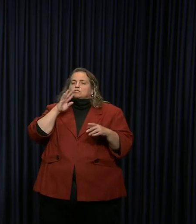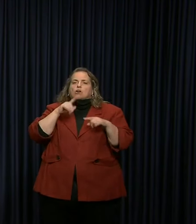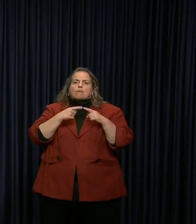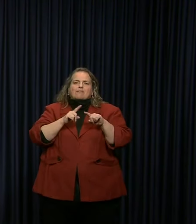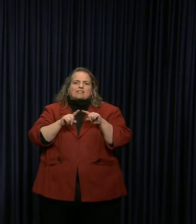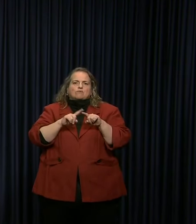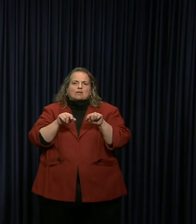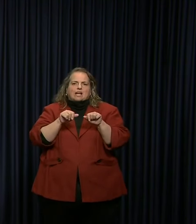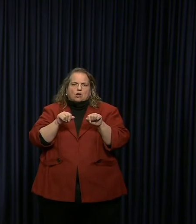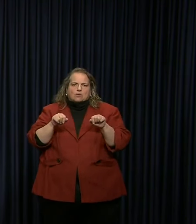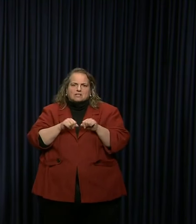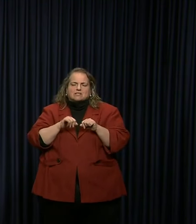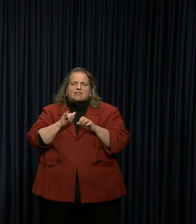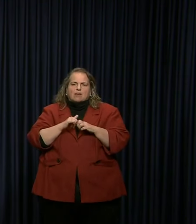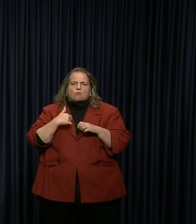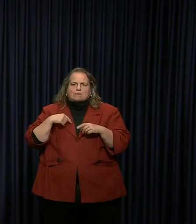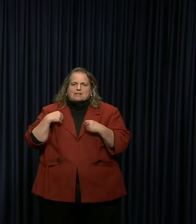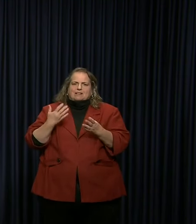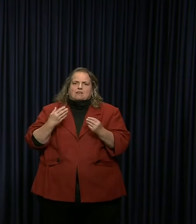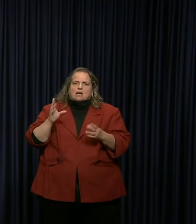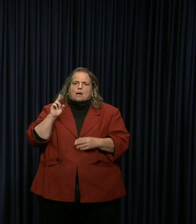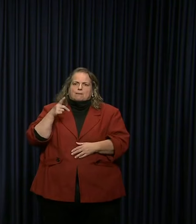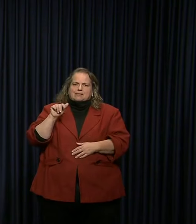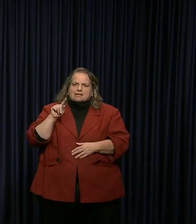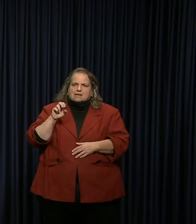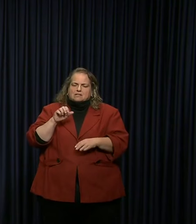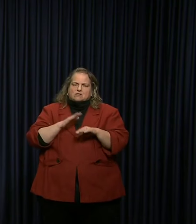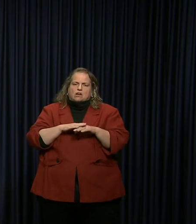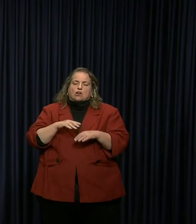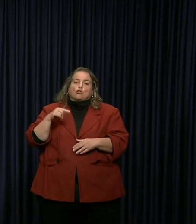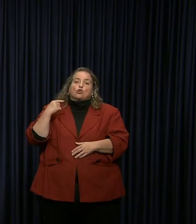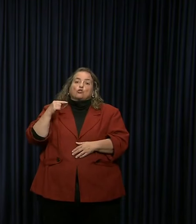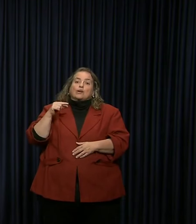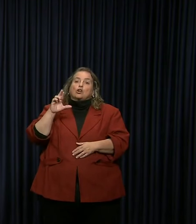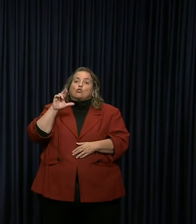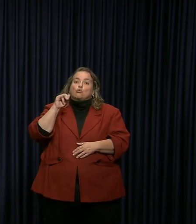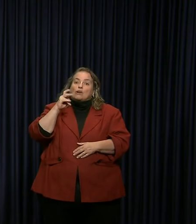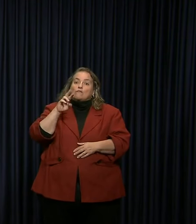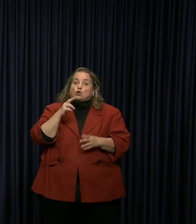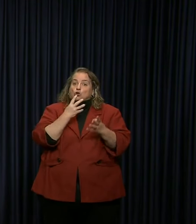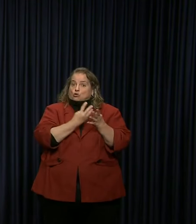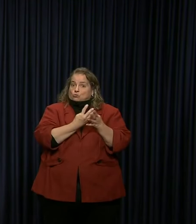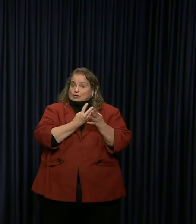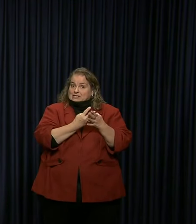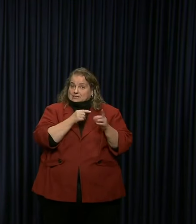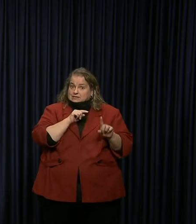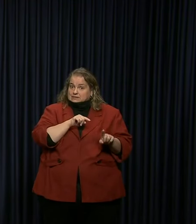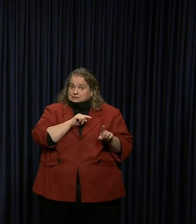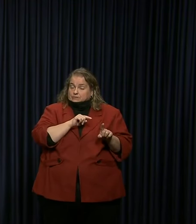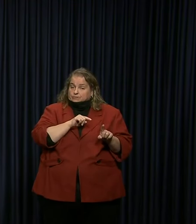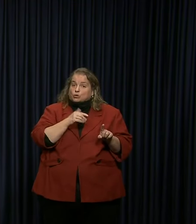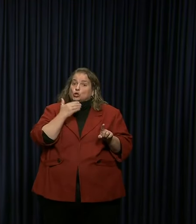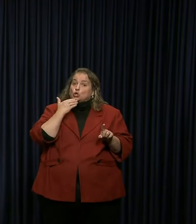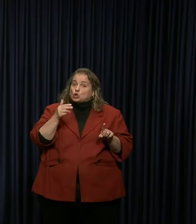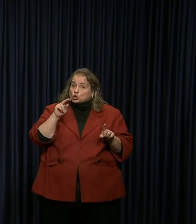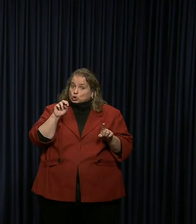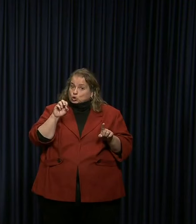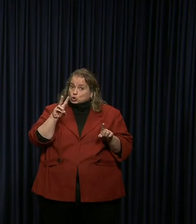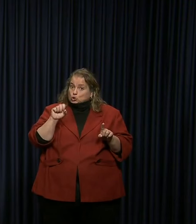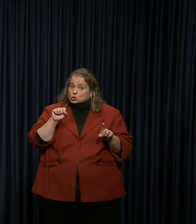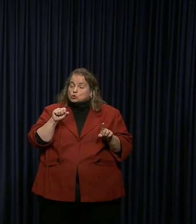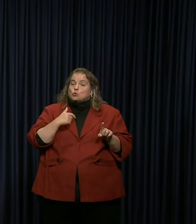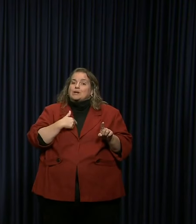areas that we have been giving updates on. The Green River Correctional Complex. The good news is